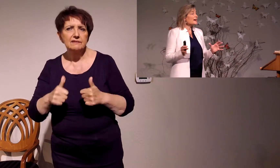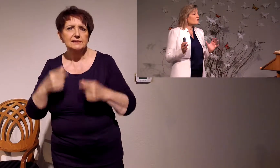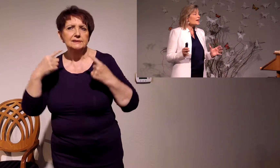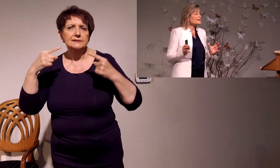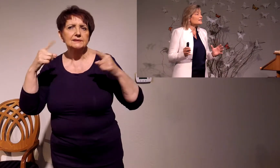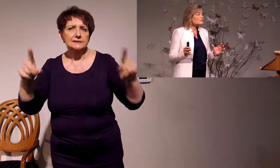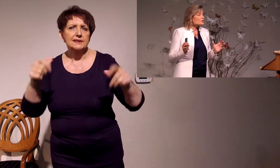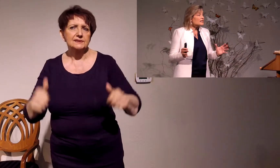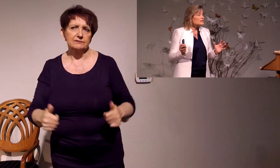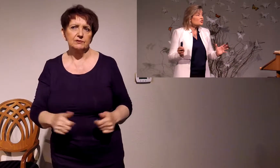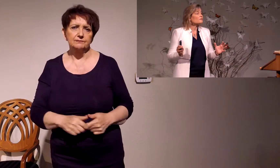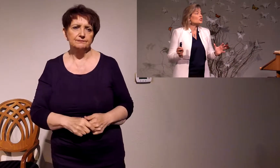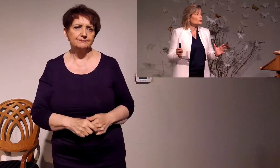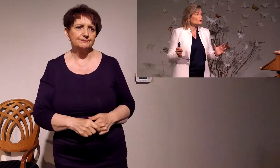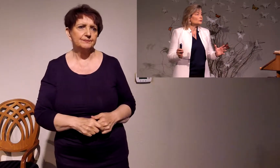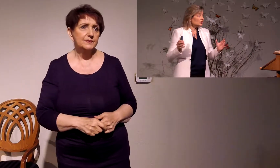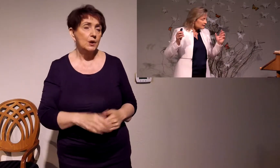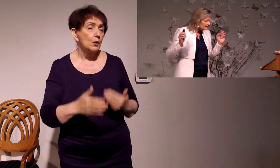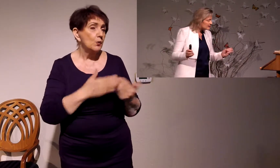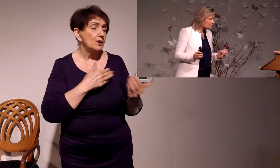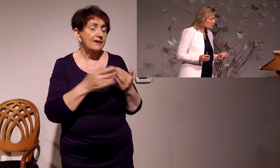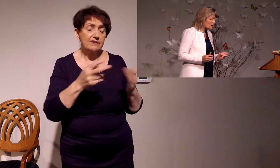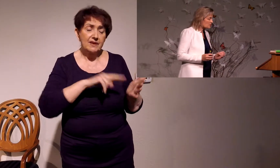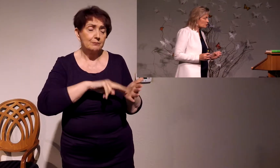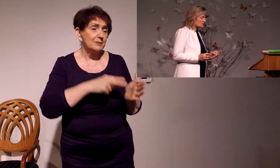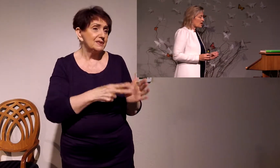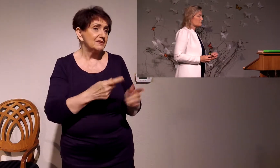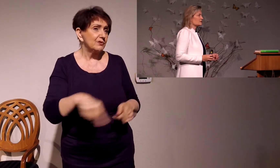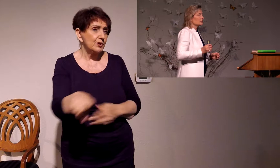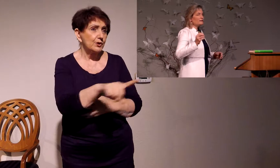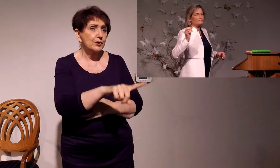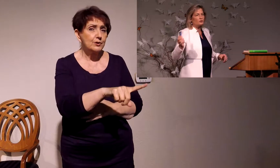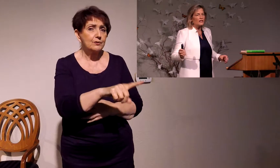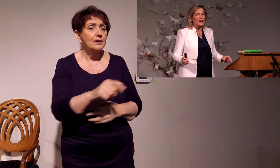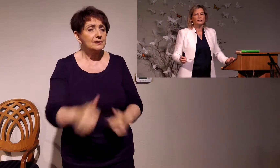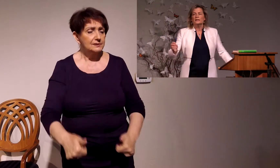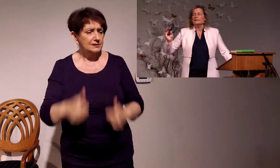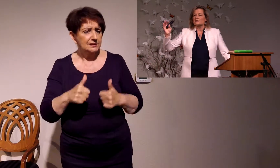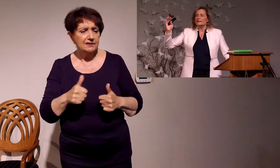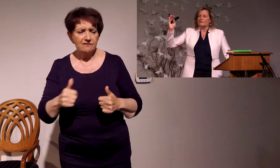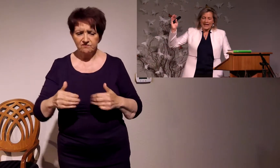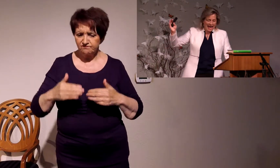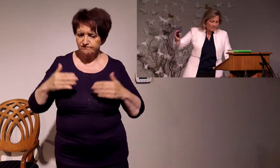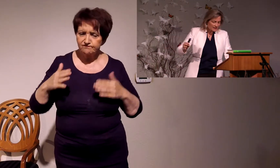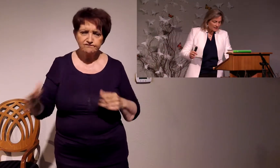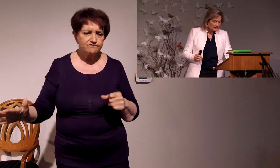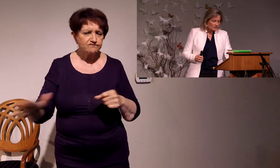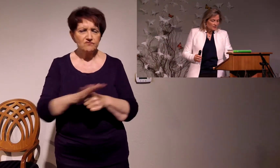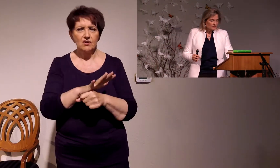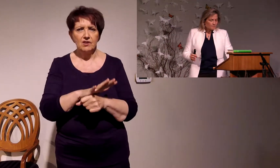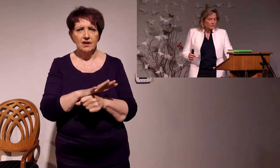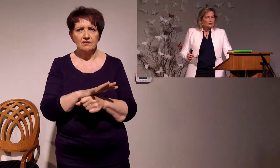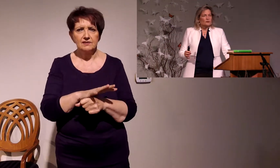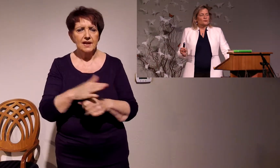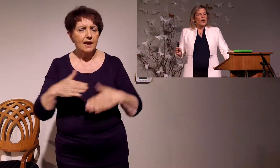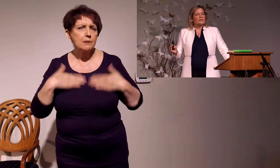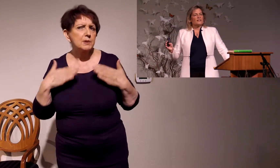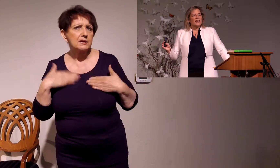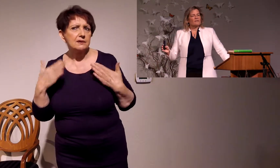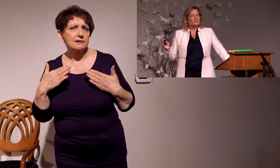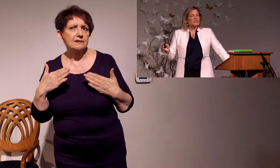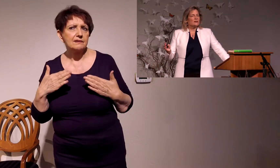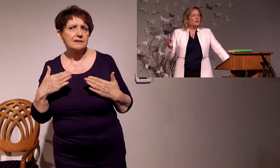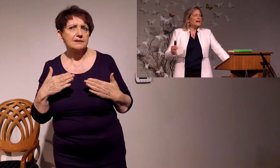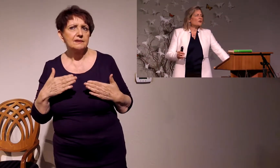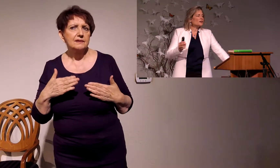life, whatever that is for each of you. To live a prosperous life, to live full out, to live happy, to thrive